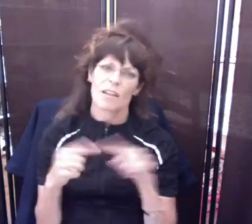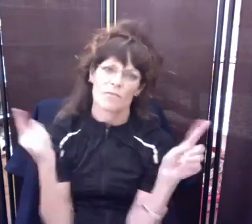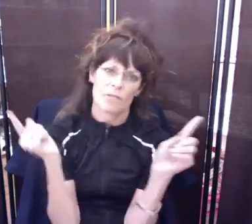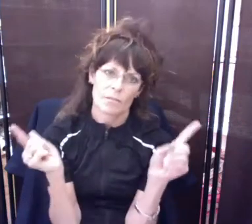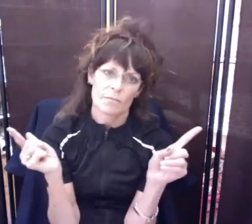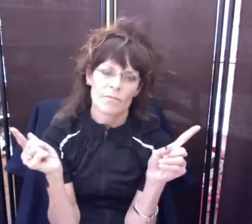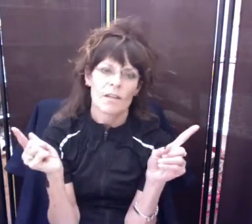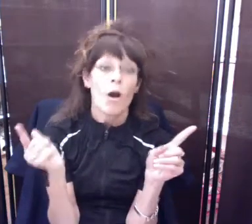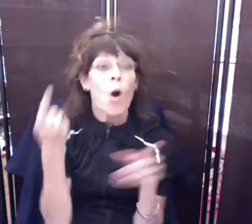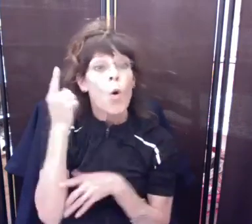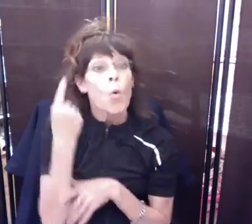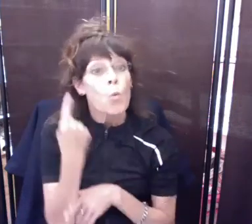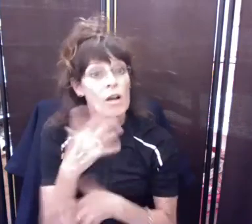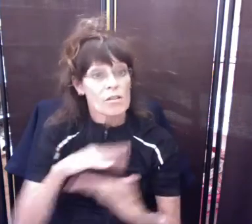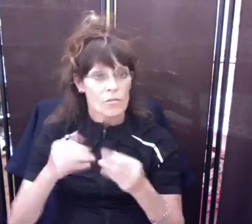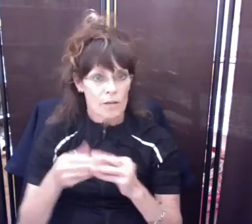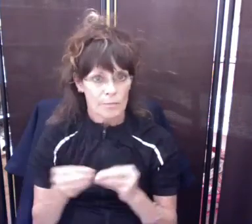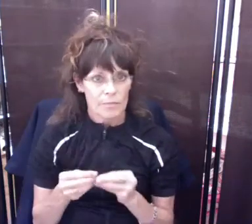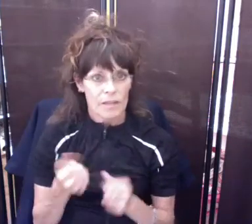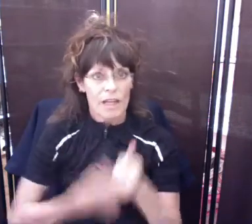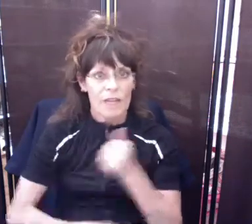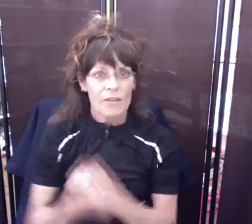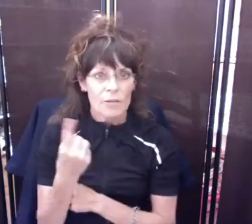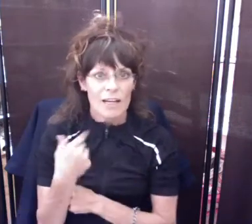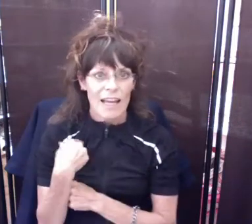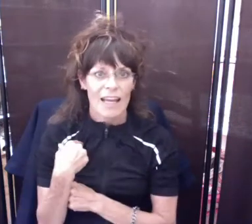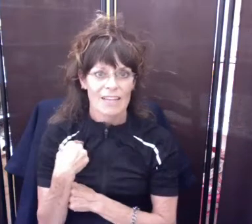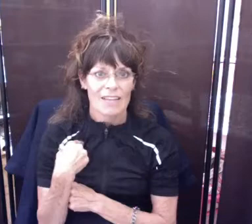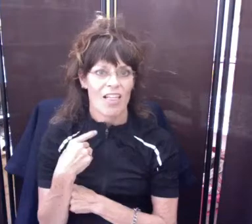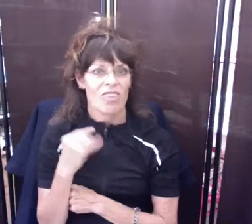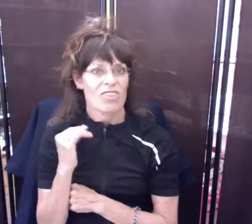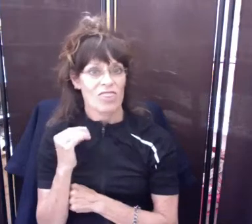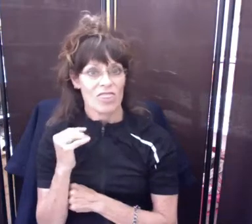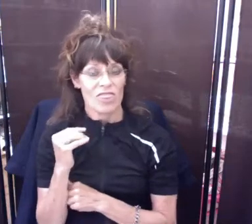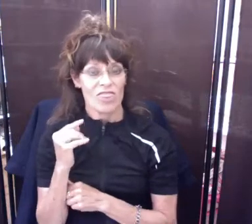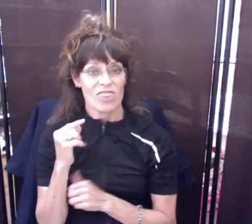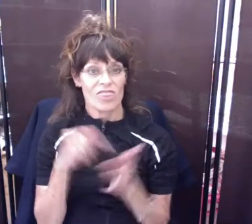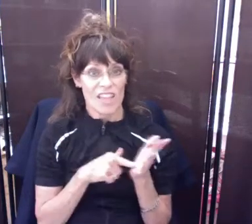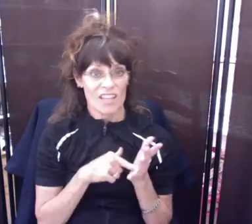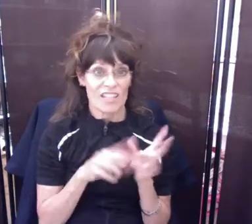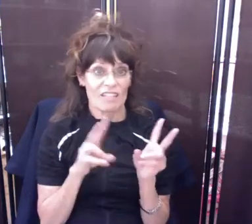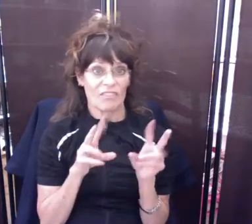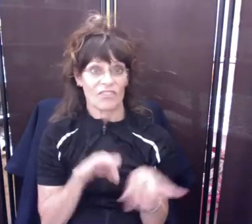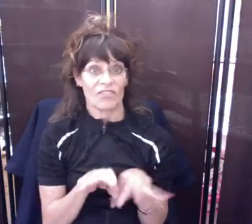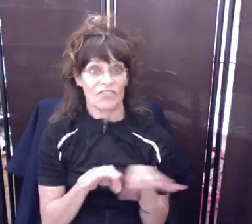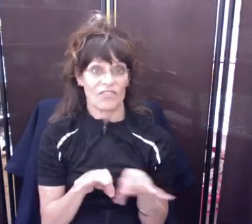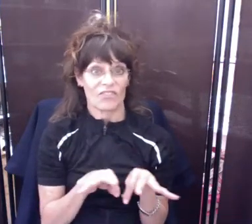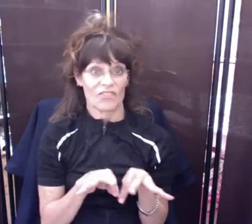one, for instance. Everybody's got this guy at their meeting. Oh no, he's raising his hand.